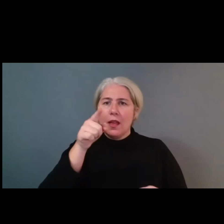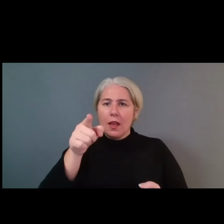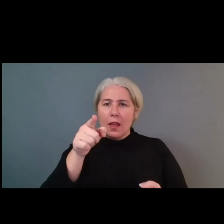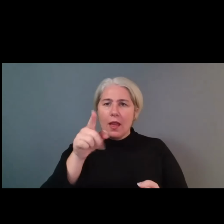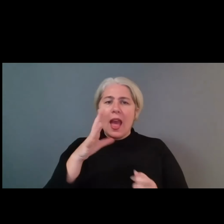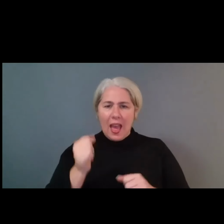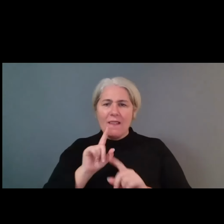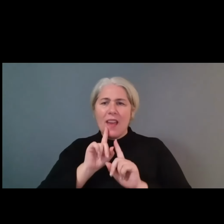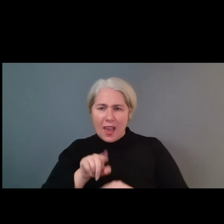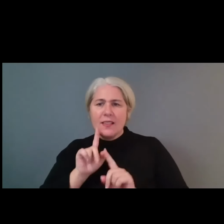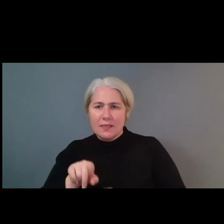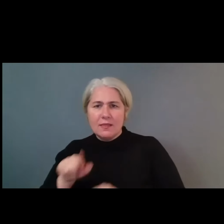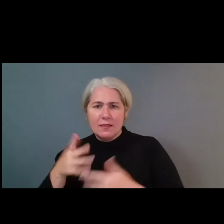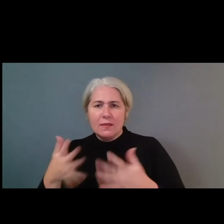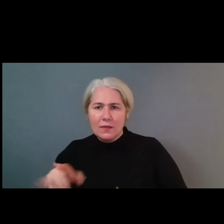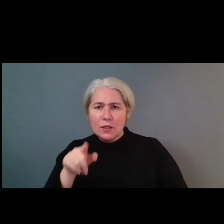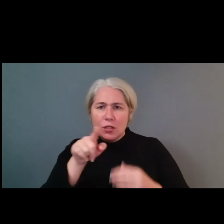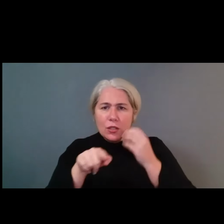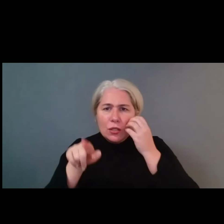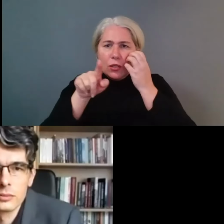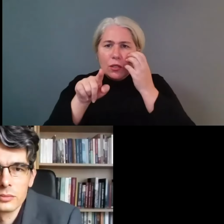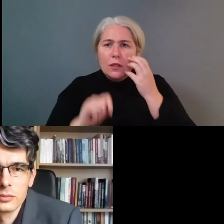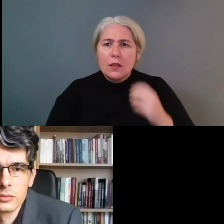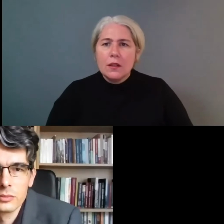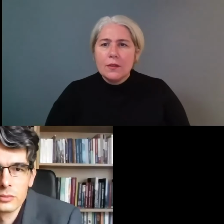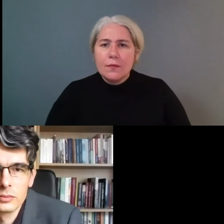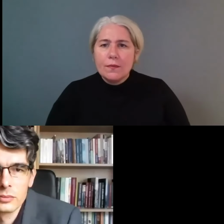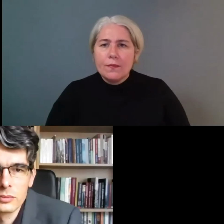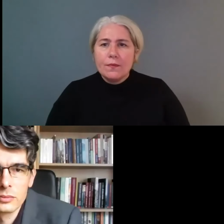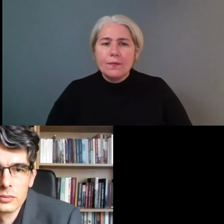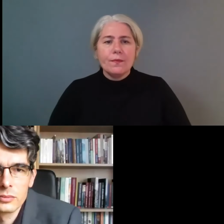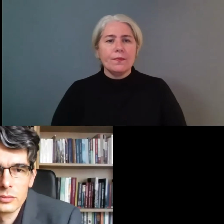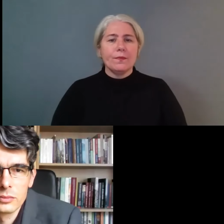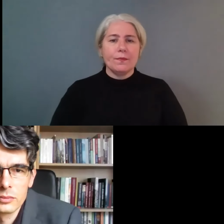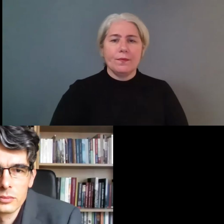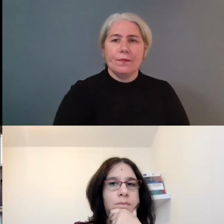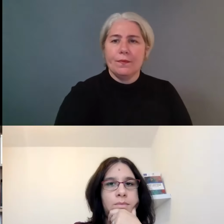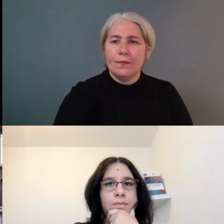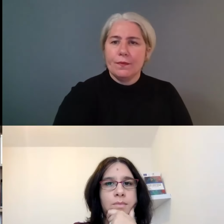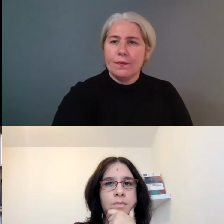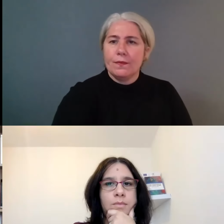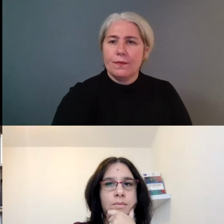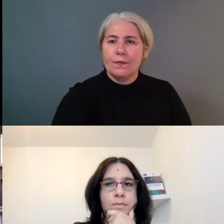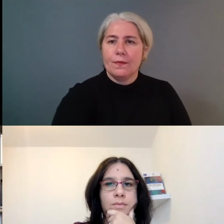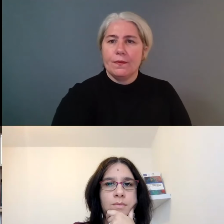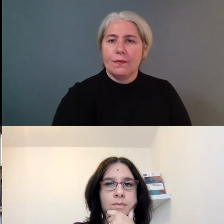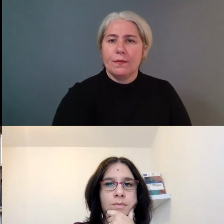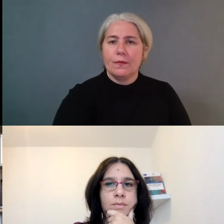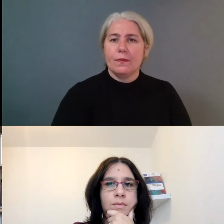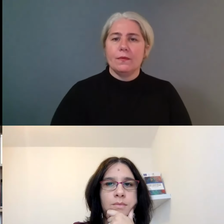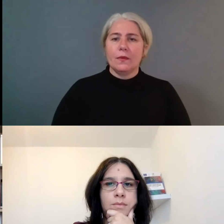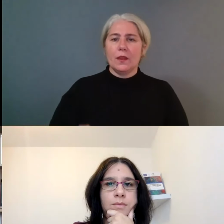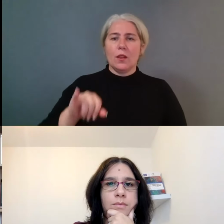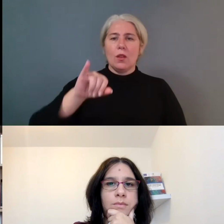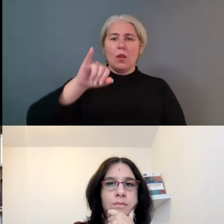But I do notice that I think in the answer to questions that, for example, I think Jonas mentioned provide